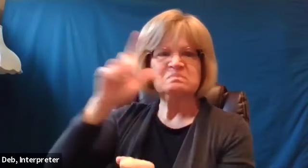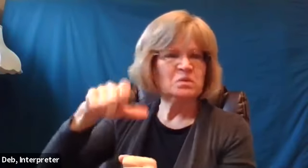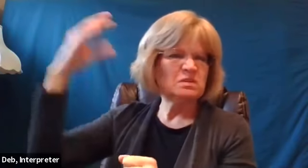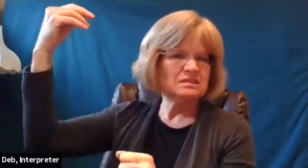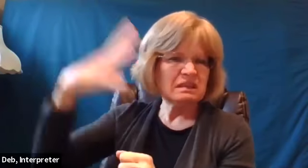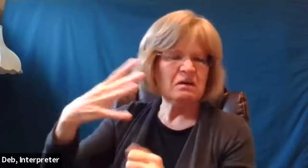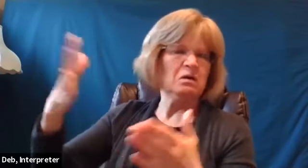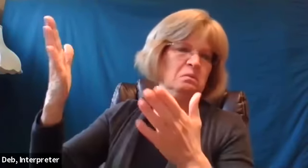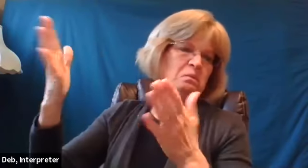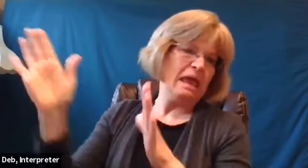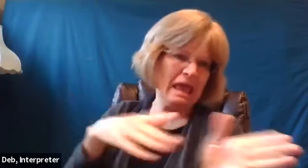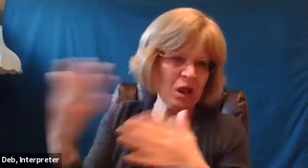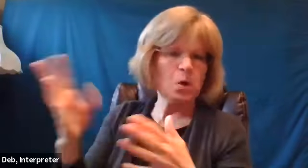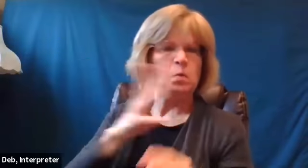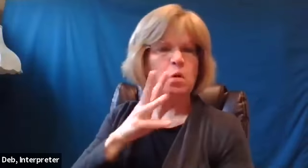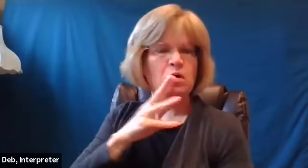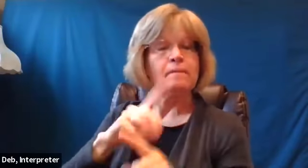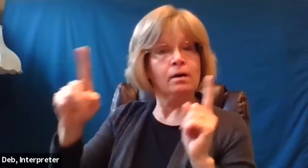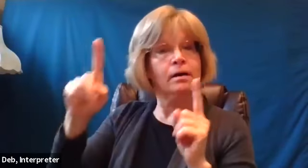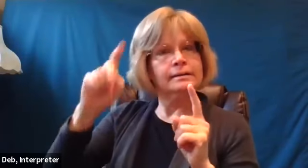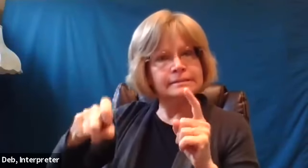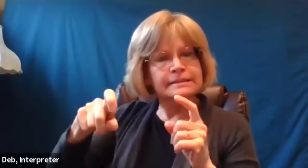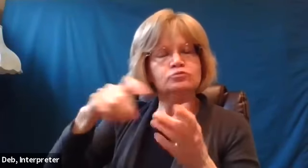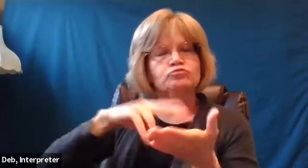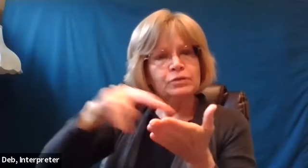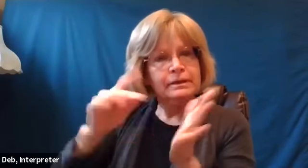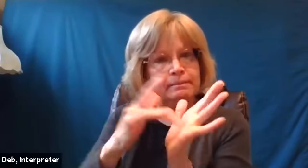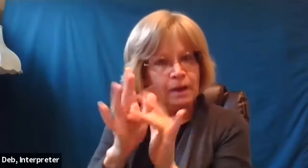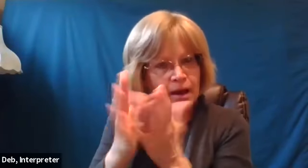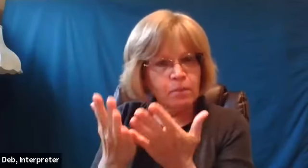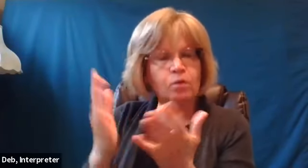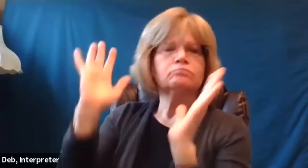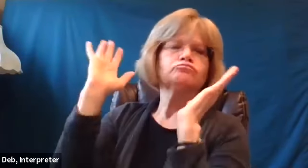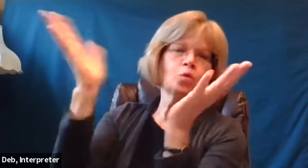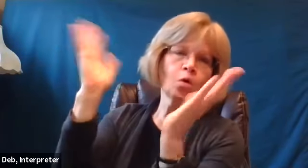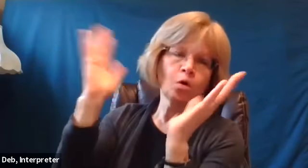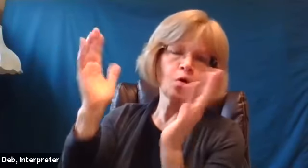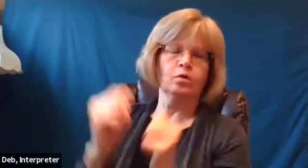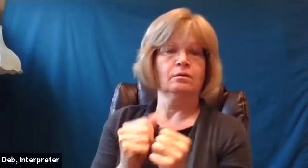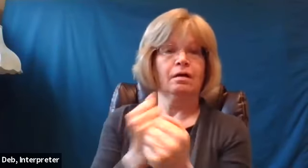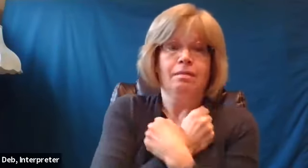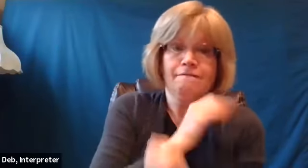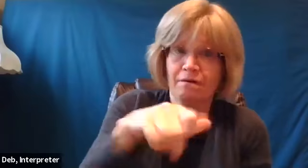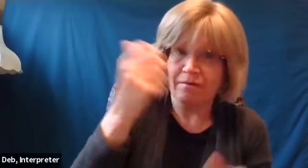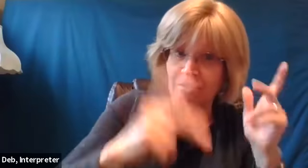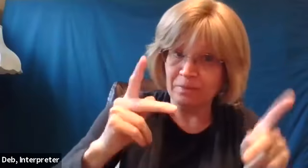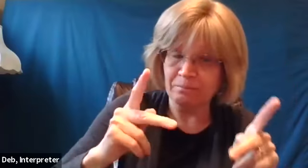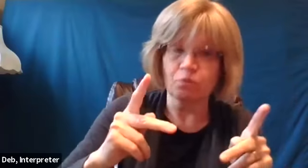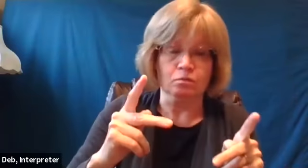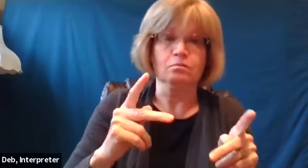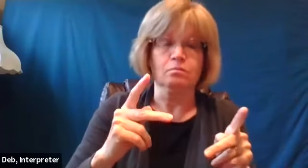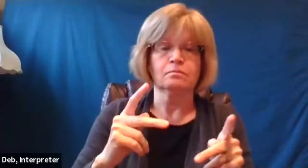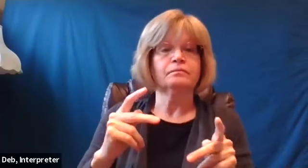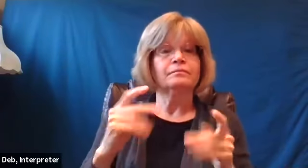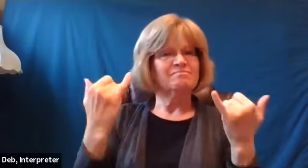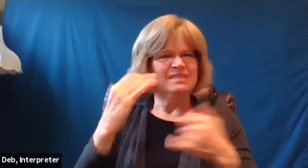oxygen, and water, but we do need to spend time reading the Bible, talking with God, and loving other people with our actions. This year has been tough for